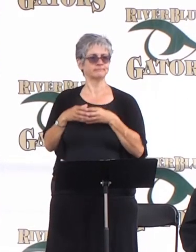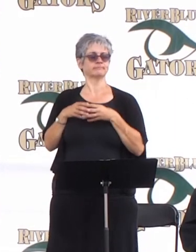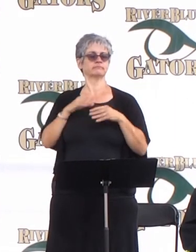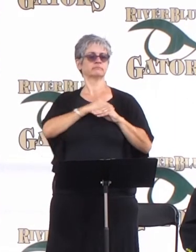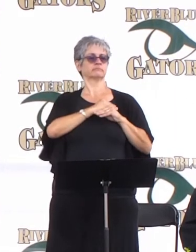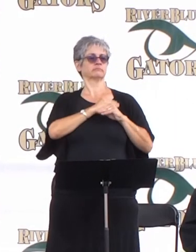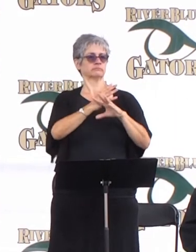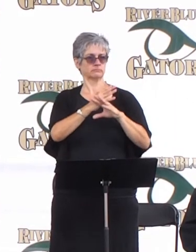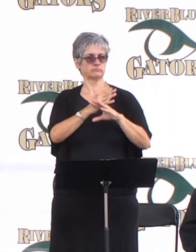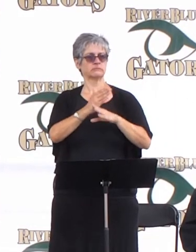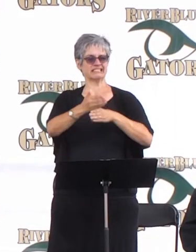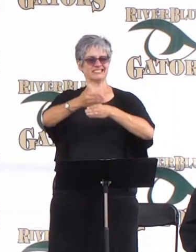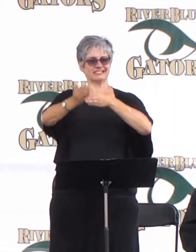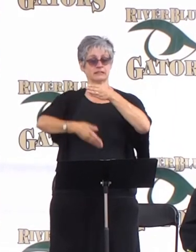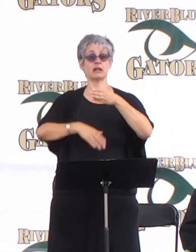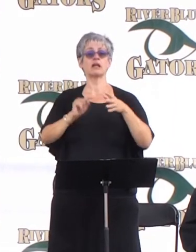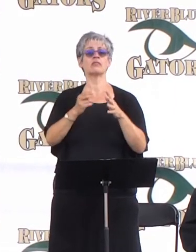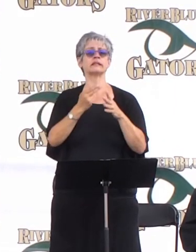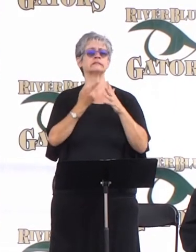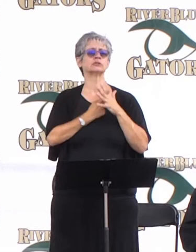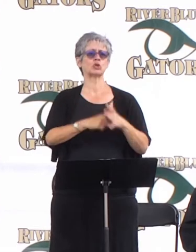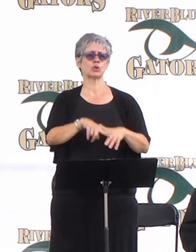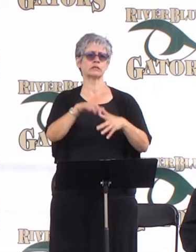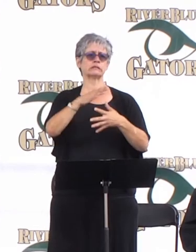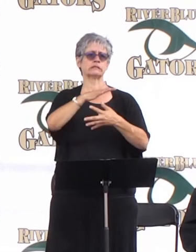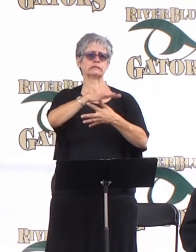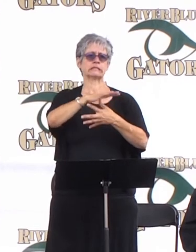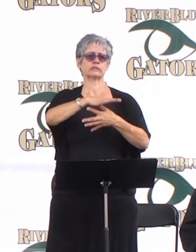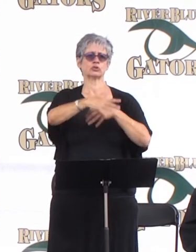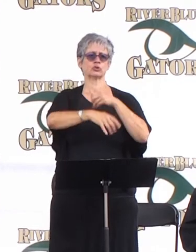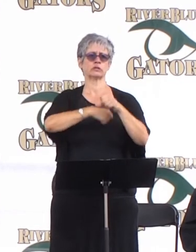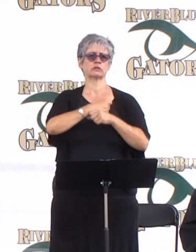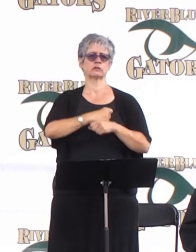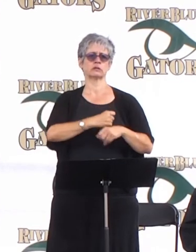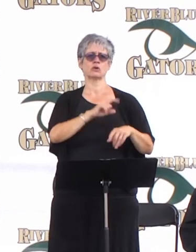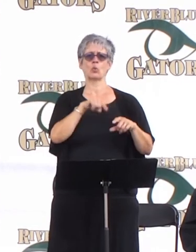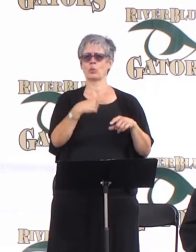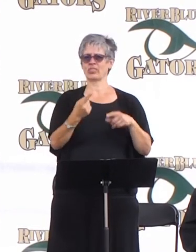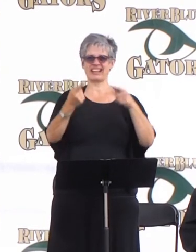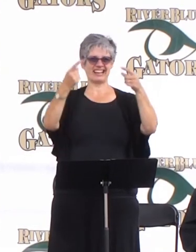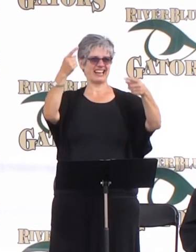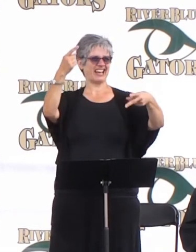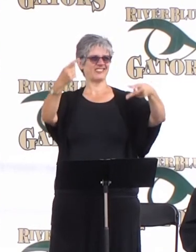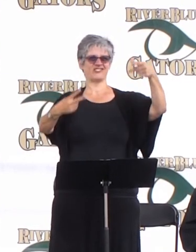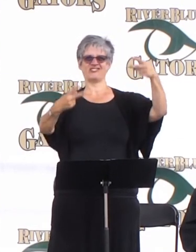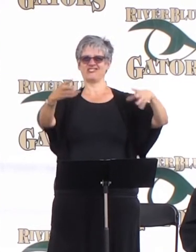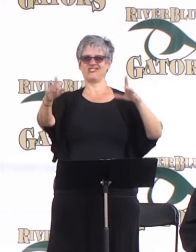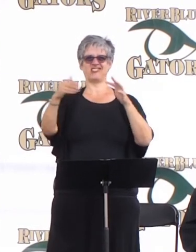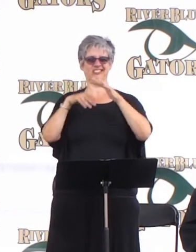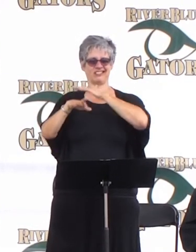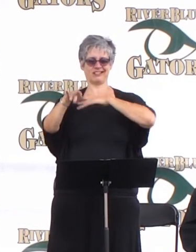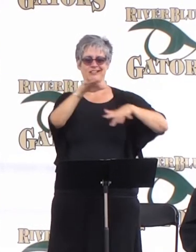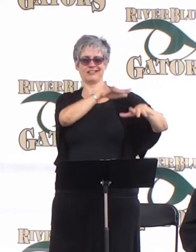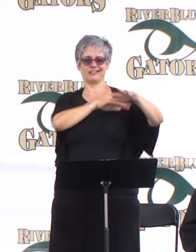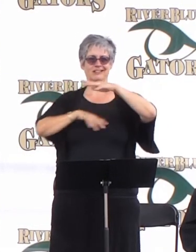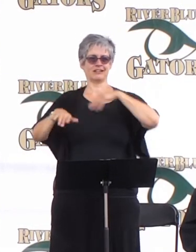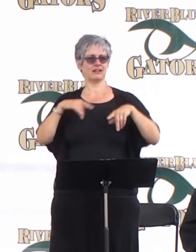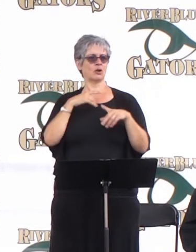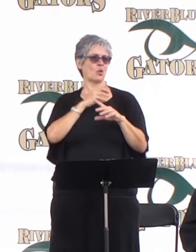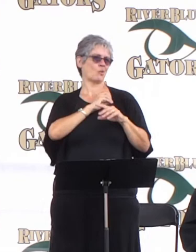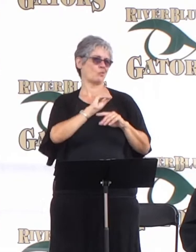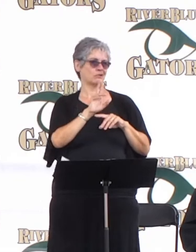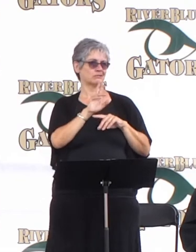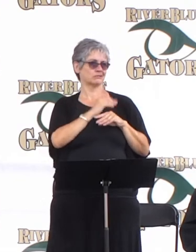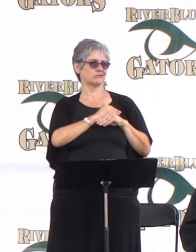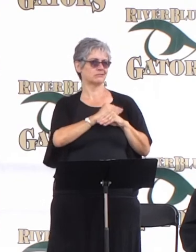senior year with only half of their classmates or were 100% virtual, while the world encouraged staying home and distancing yourself